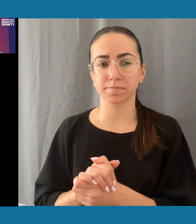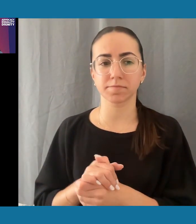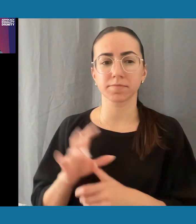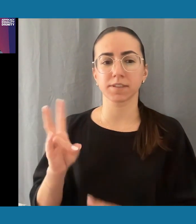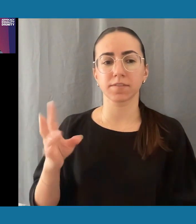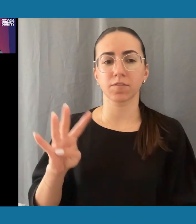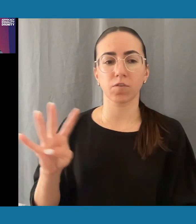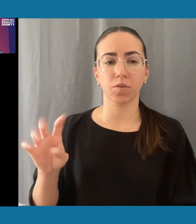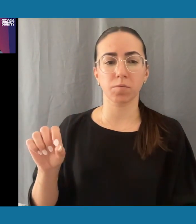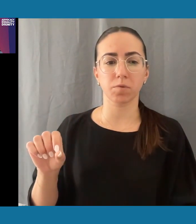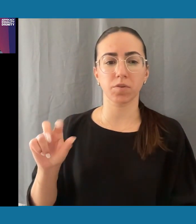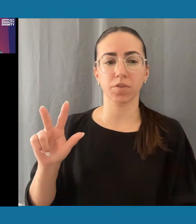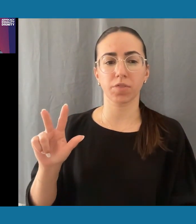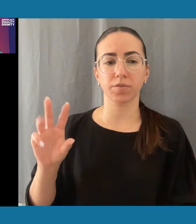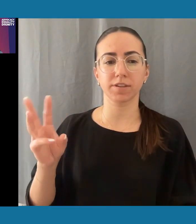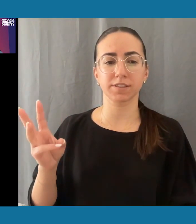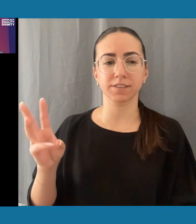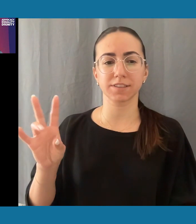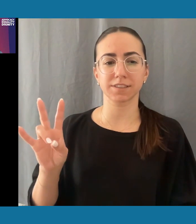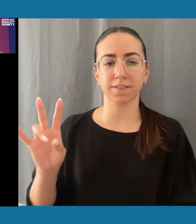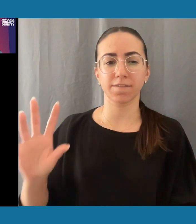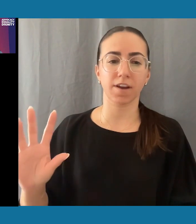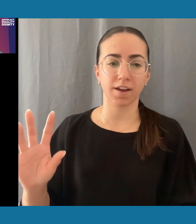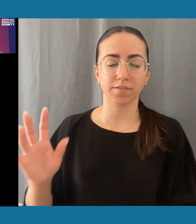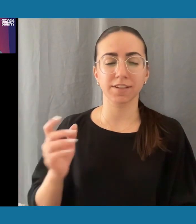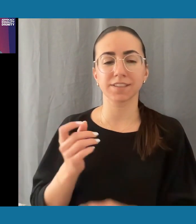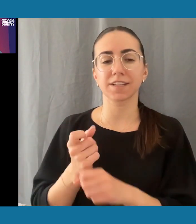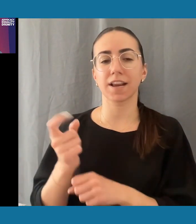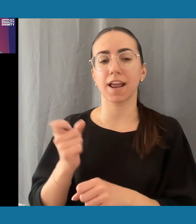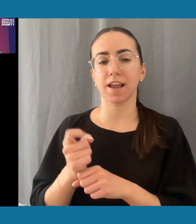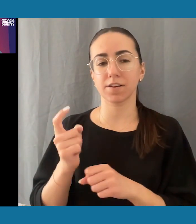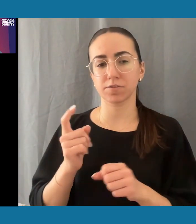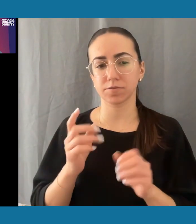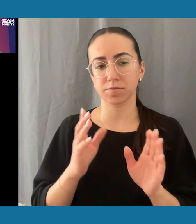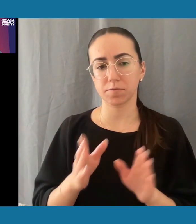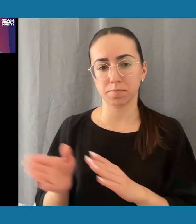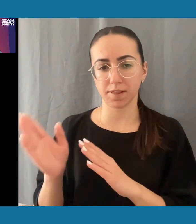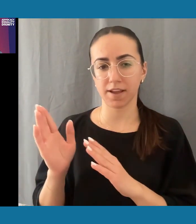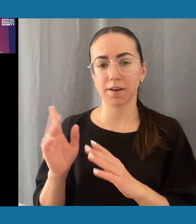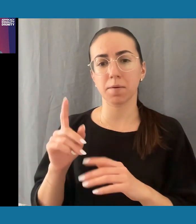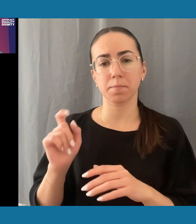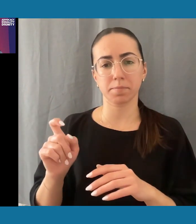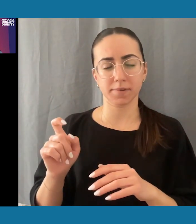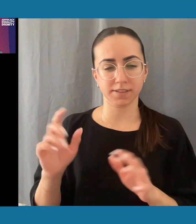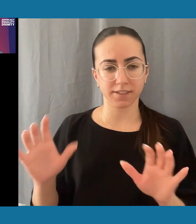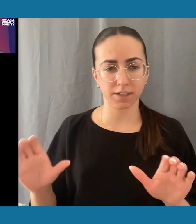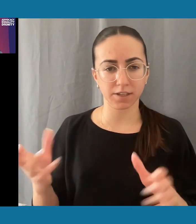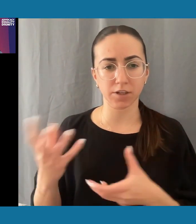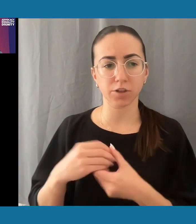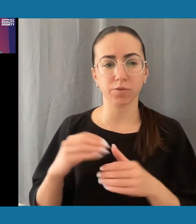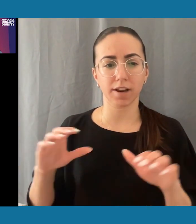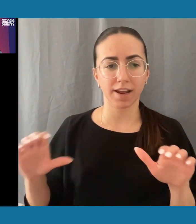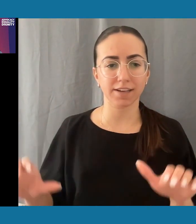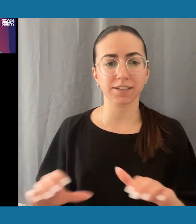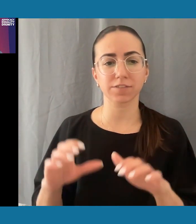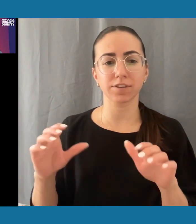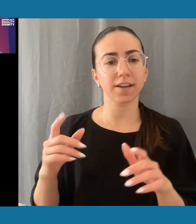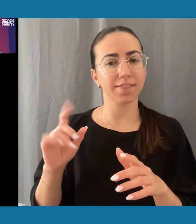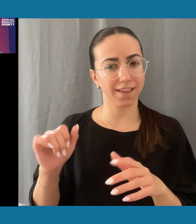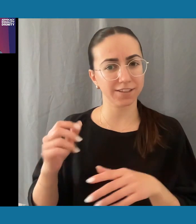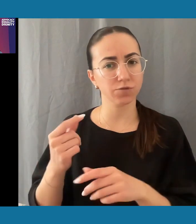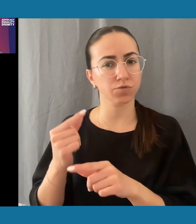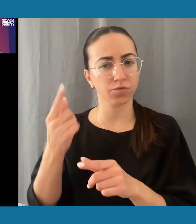744.3675 requires the annual plan that has to be filed in every guardianship every year, that plan has to